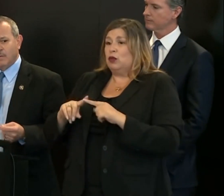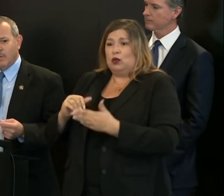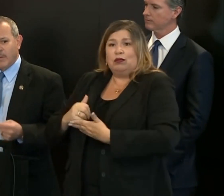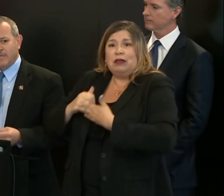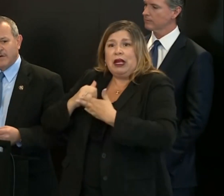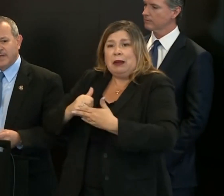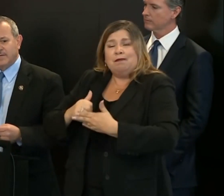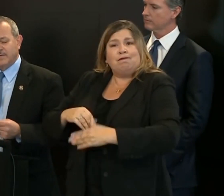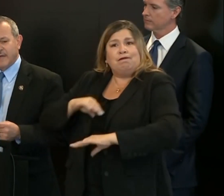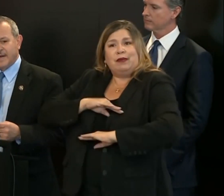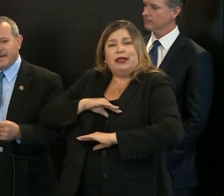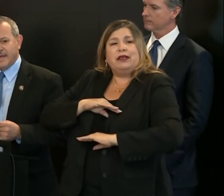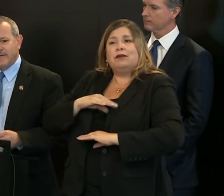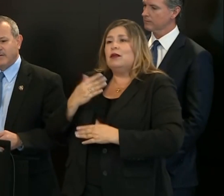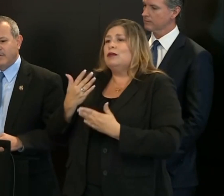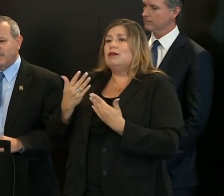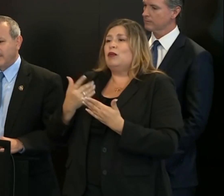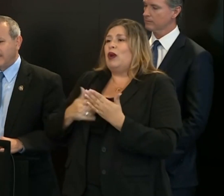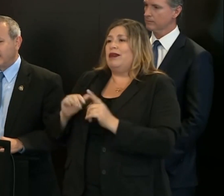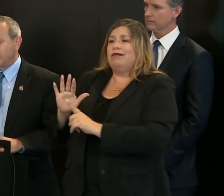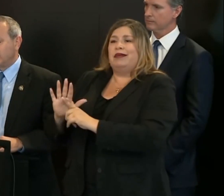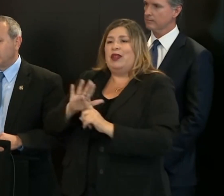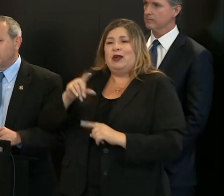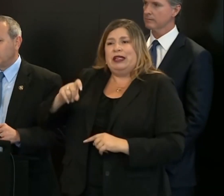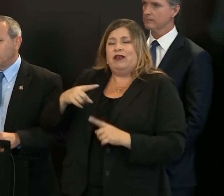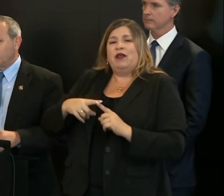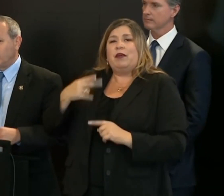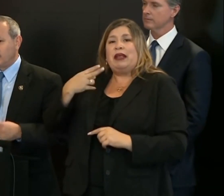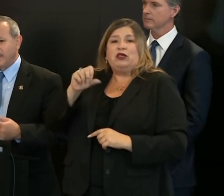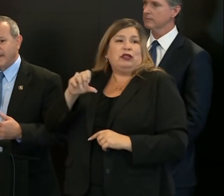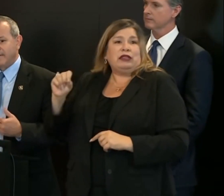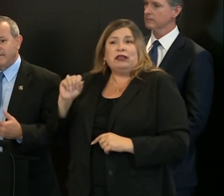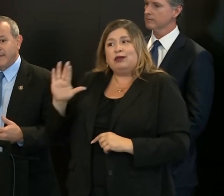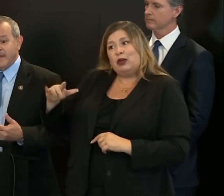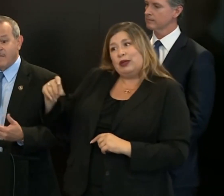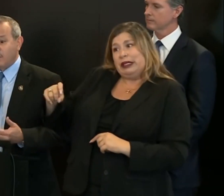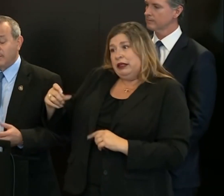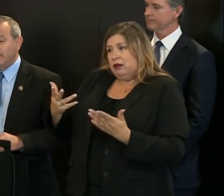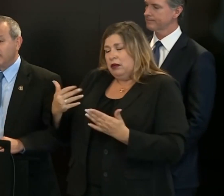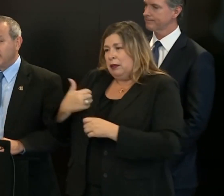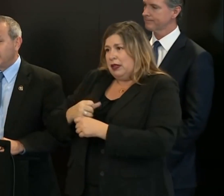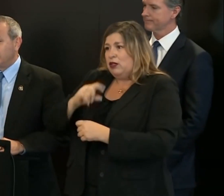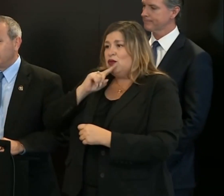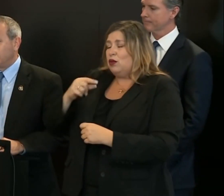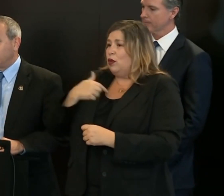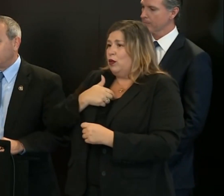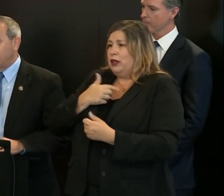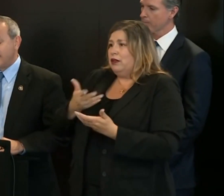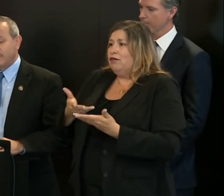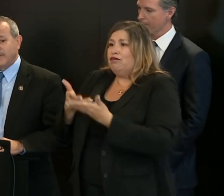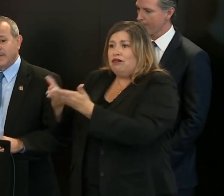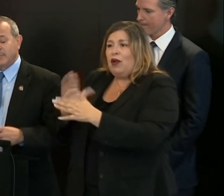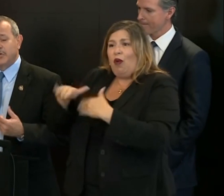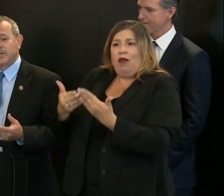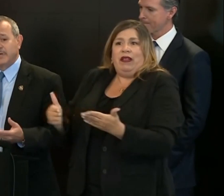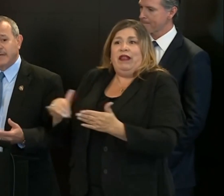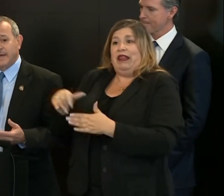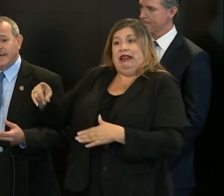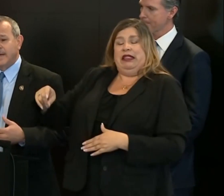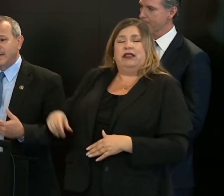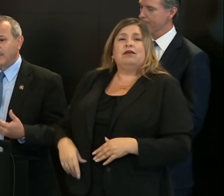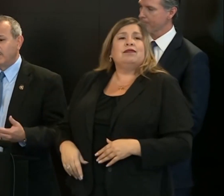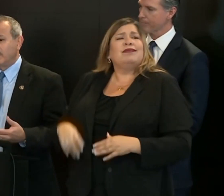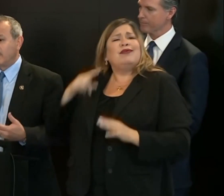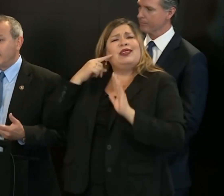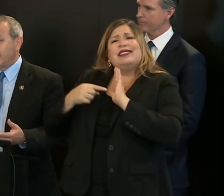meet whatever needs that HHS has to ensure that they have all the items they need, particularly